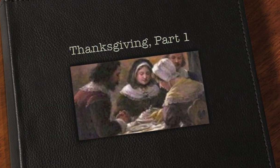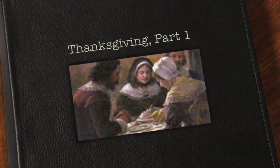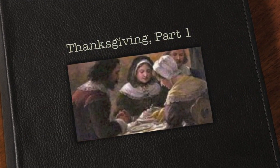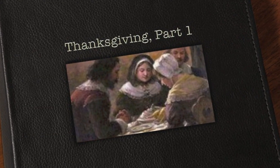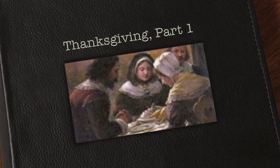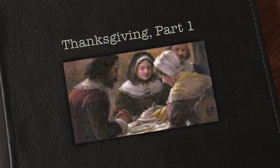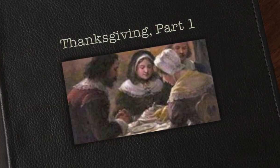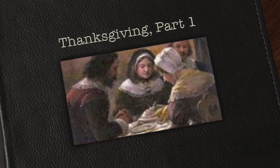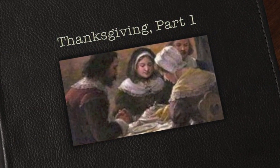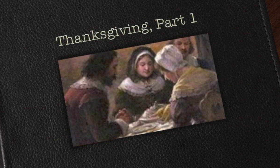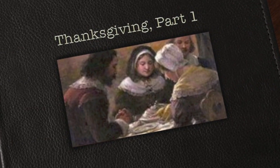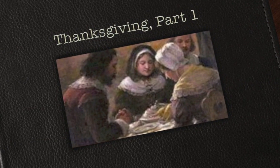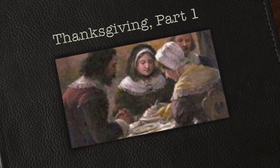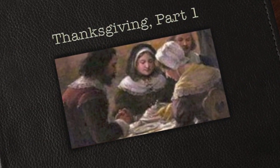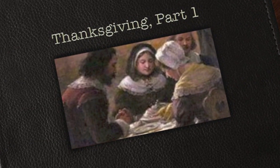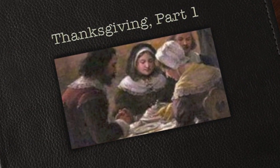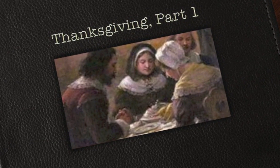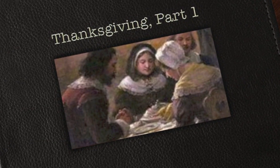Thanksgiving, Part 1.